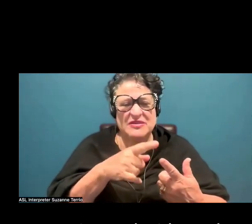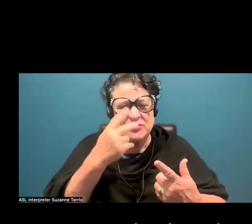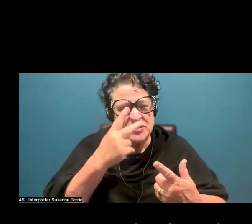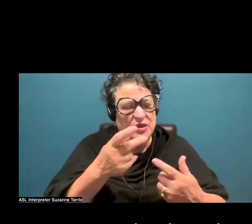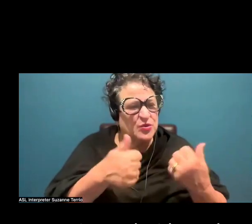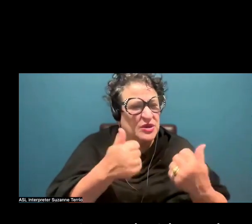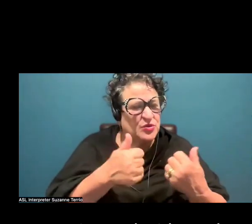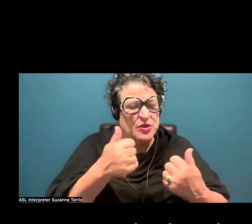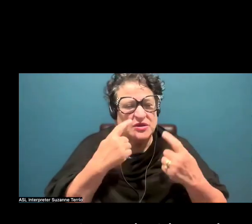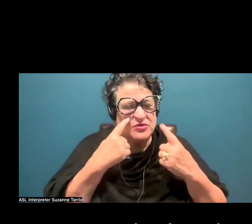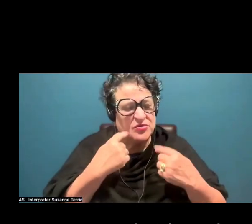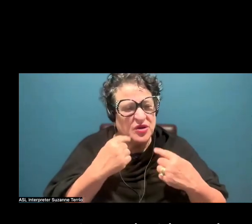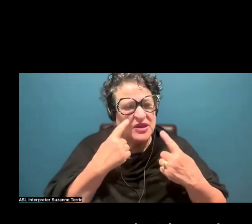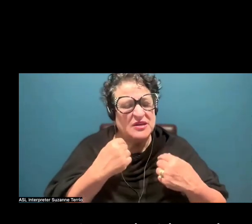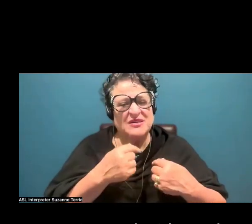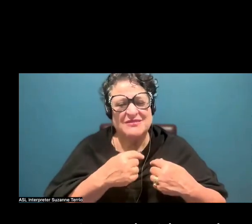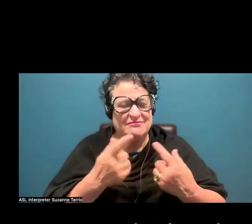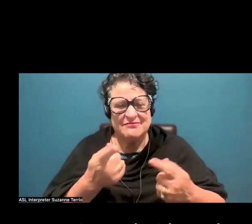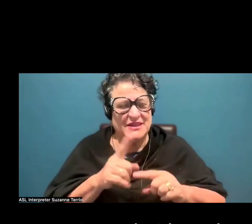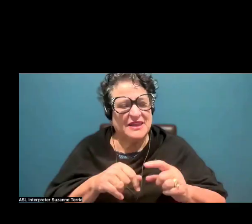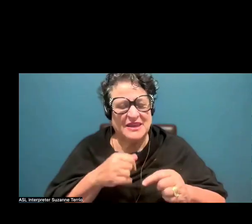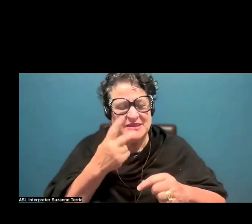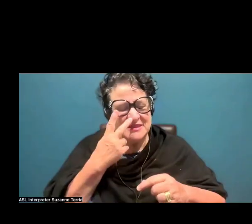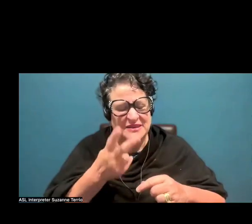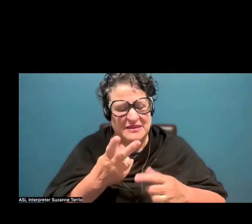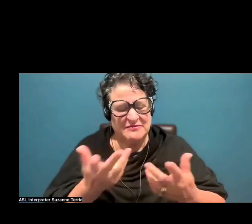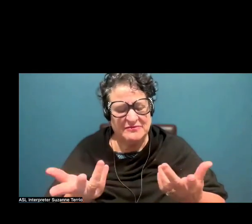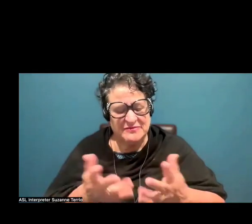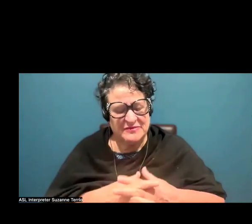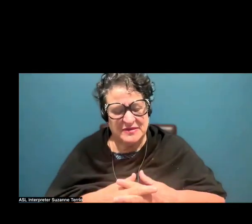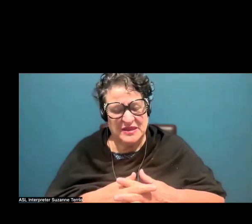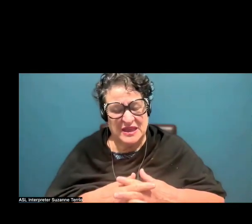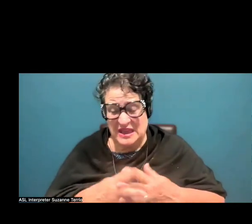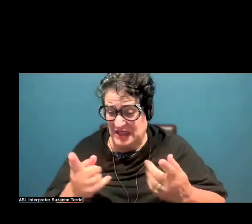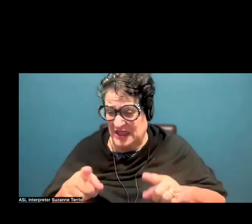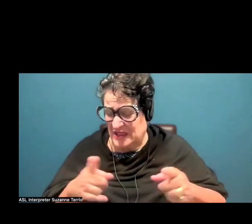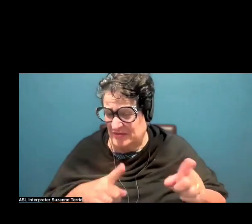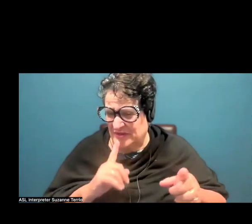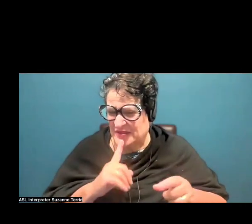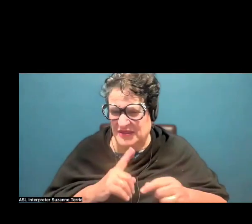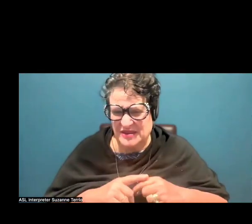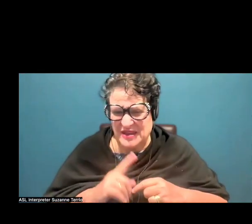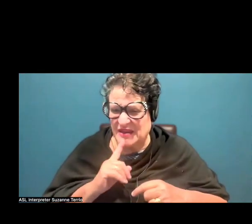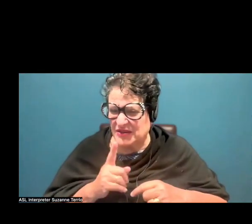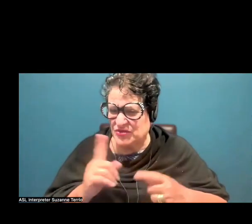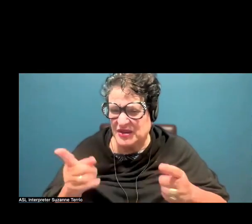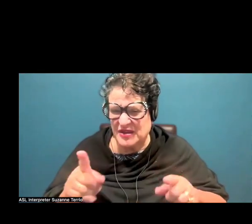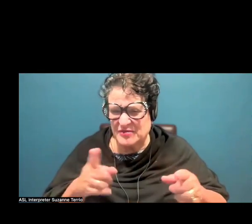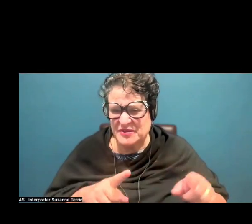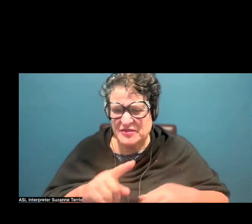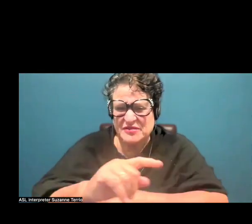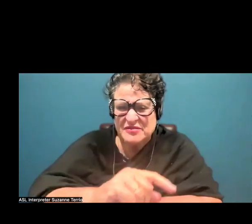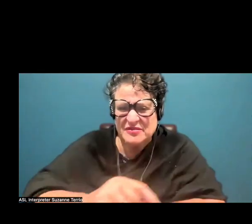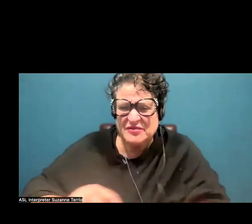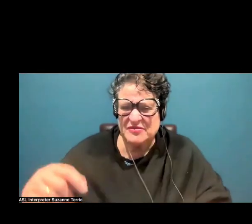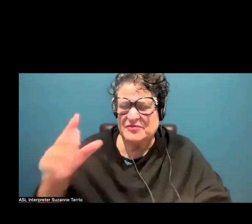into tears, but I can barely see past my own knees. Is this happening? I say. Is it actually happening?